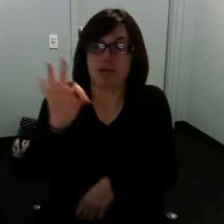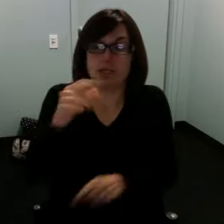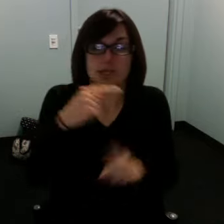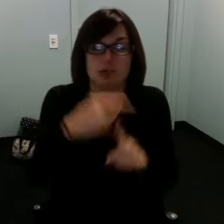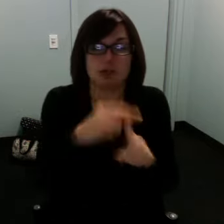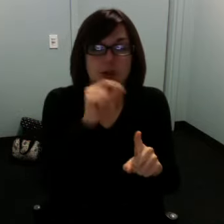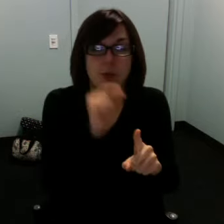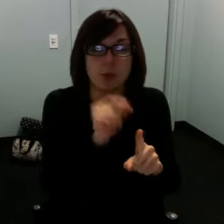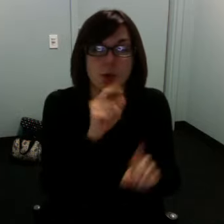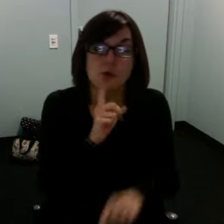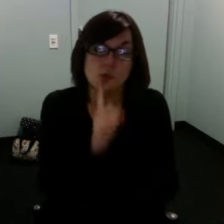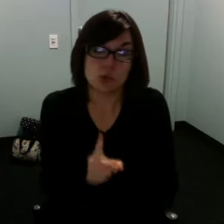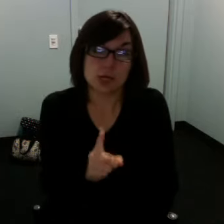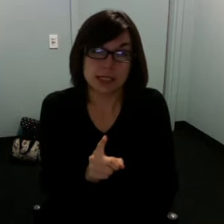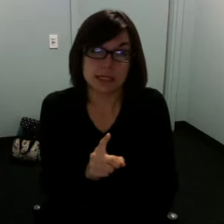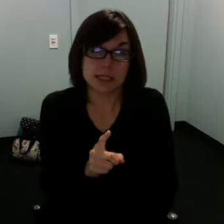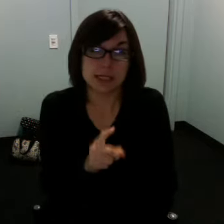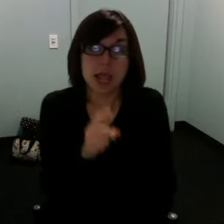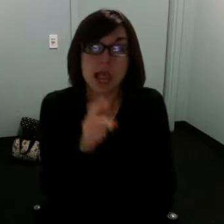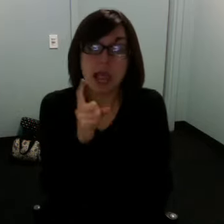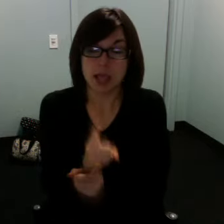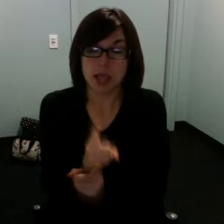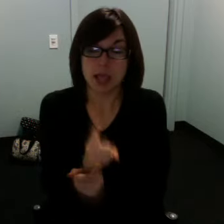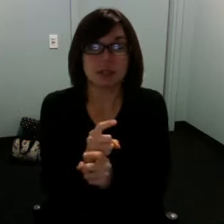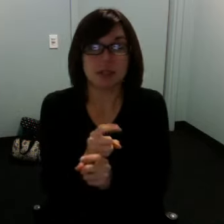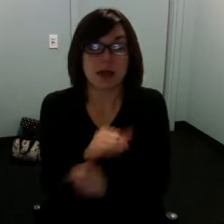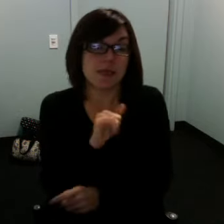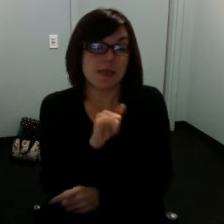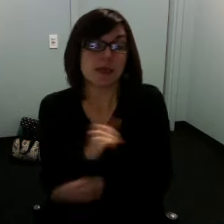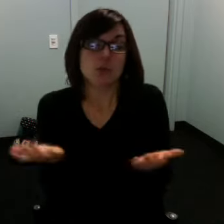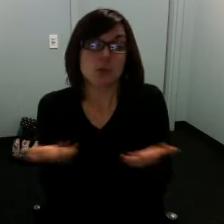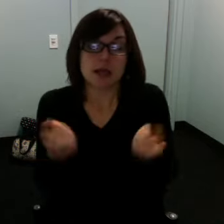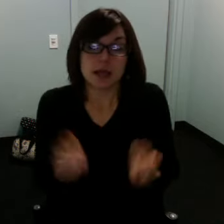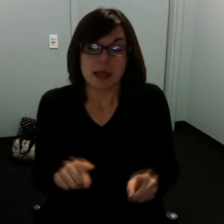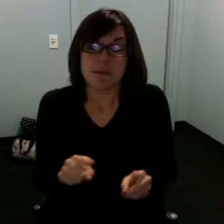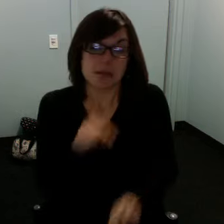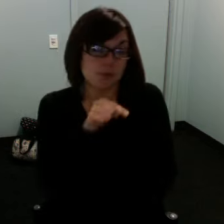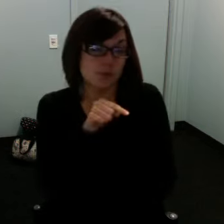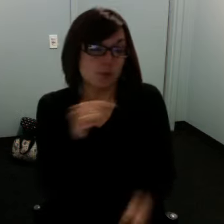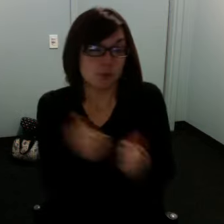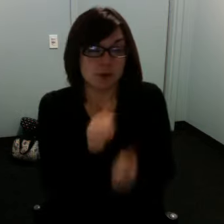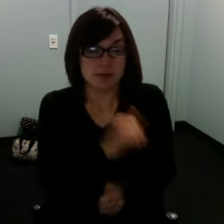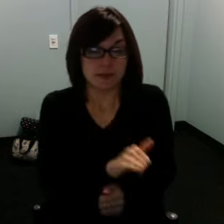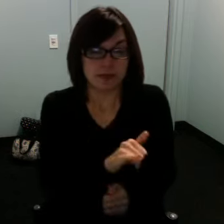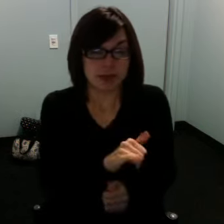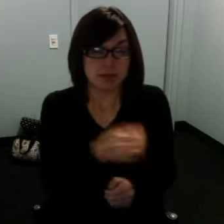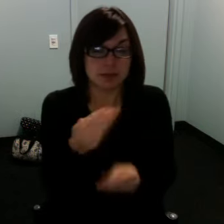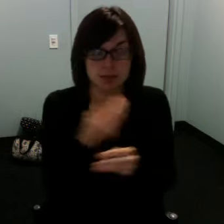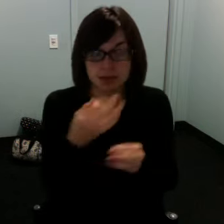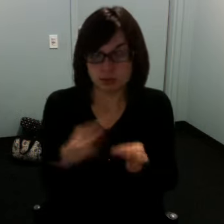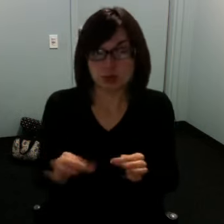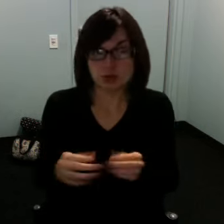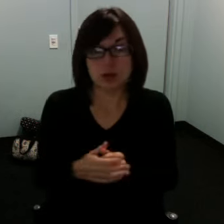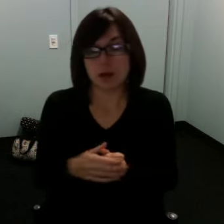accurately. And in this case, that's exactly what we did. Now, before we move on to the next example, let me make another comment.